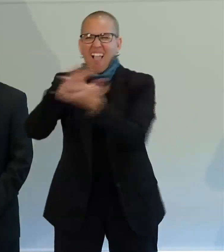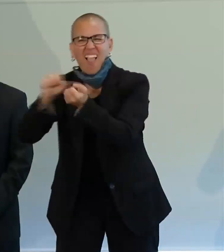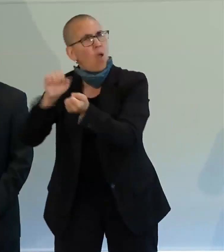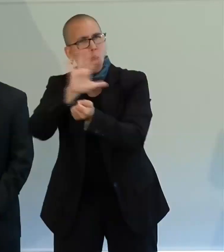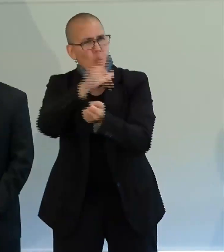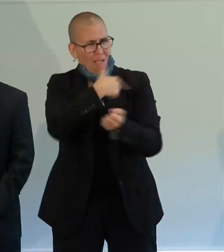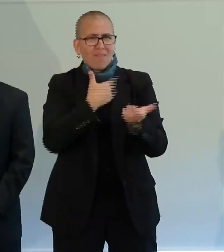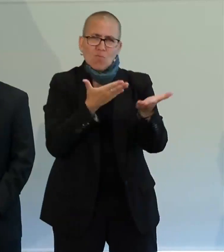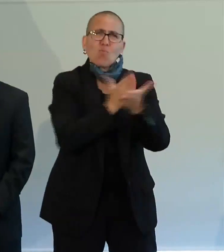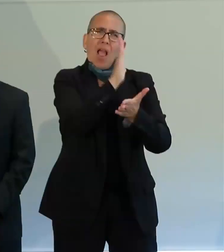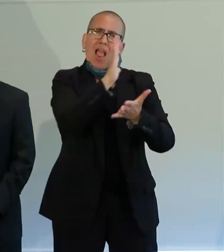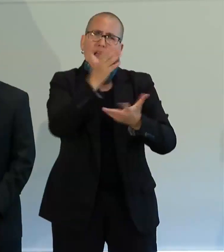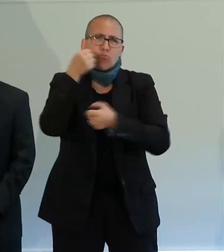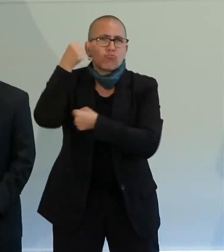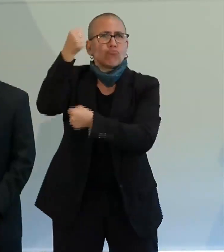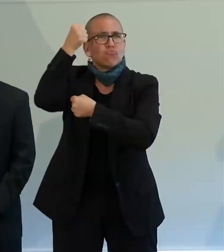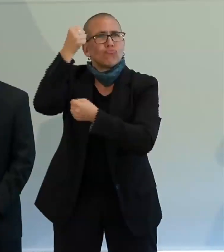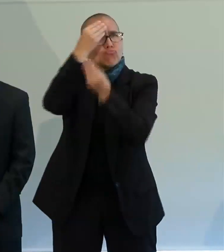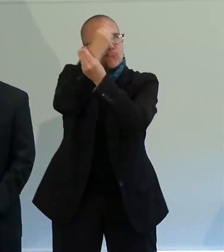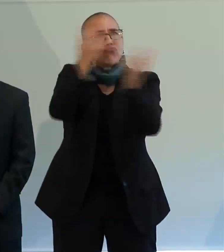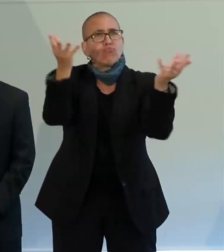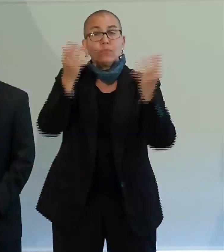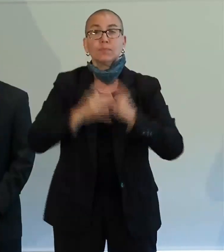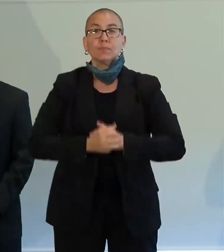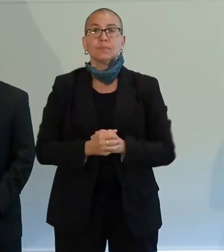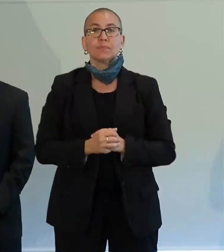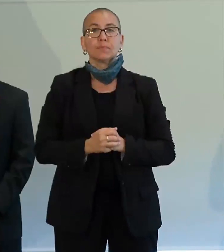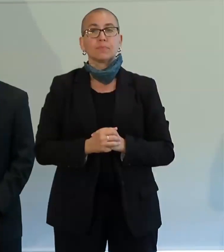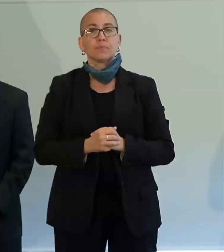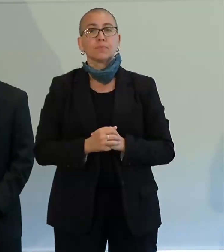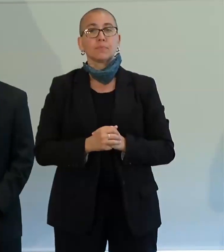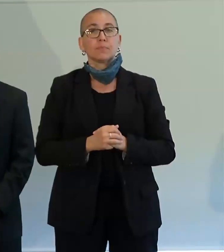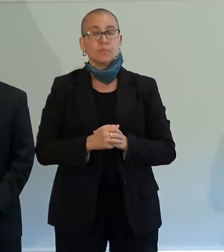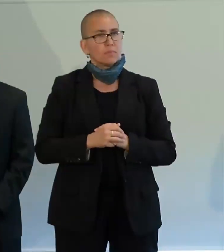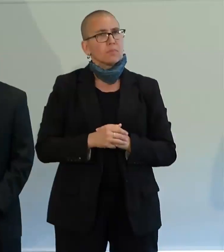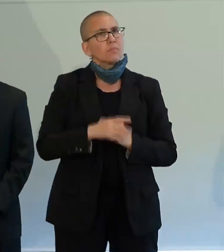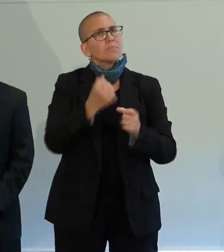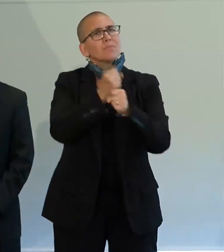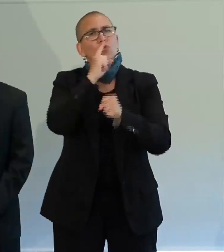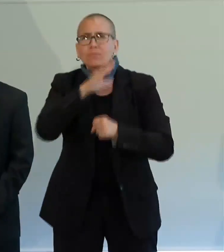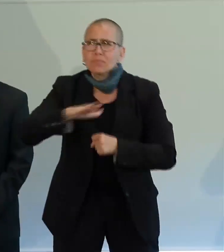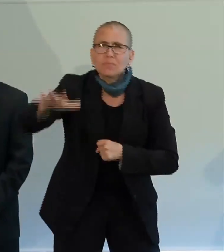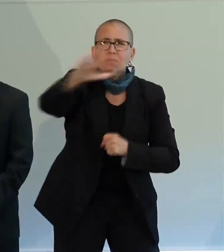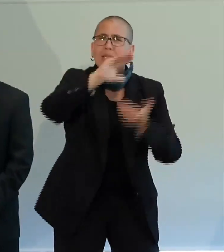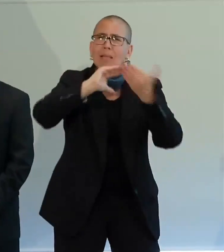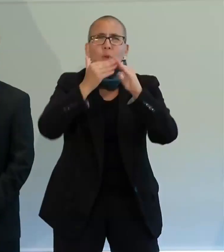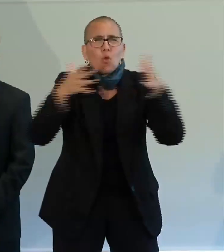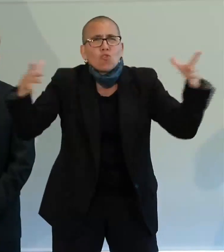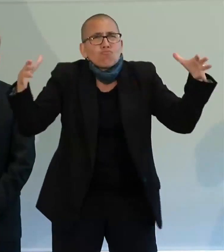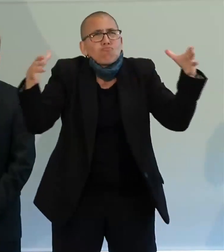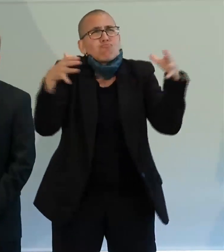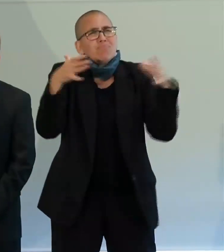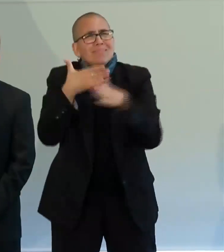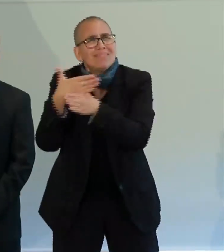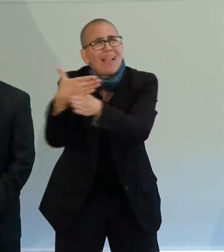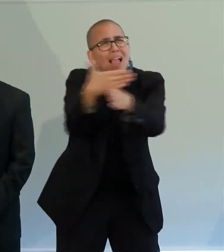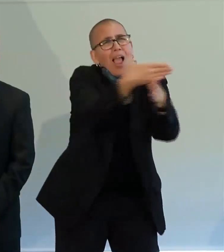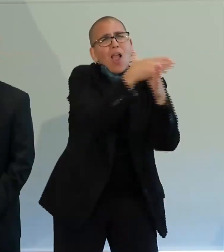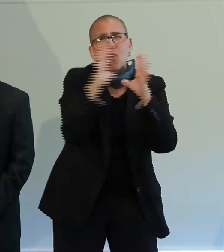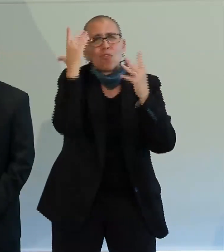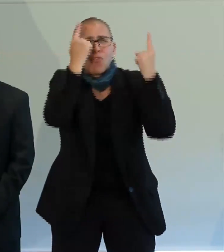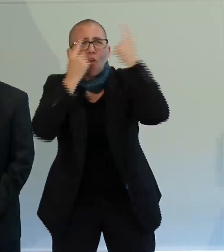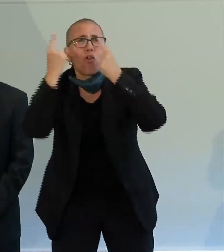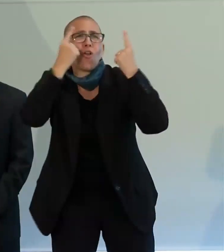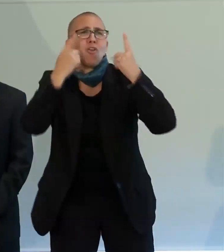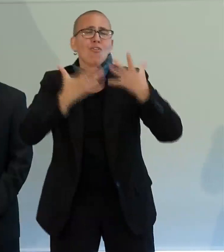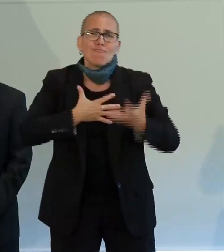With that, I will say that they should continue in their own communities to get together to build just